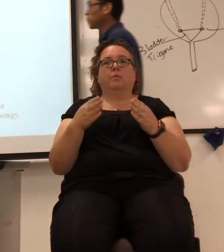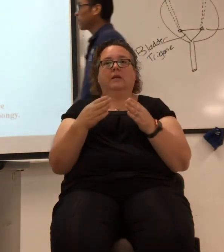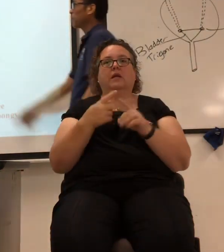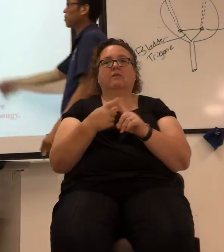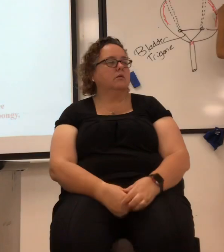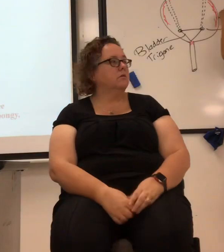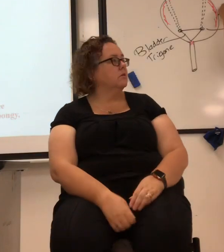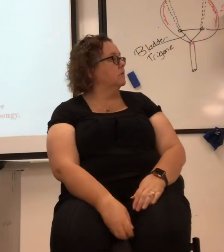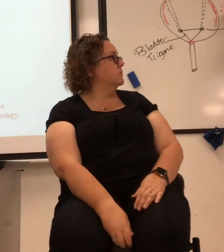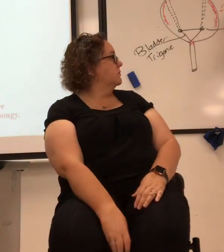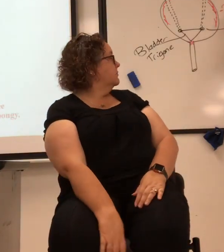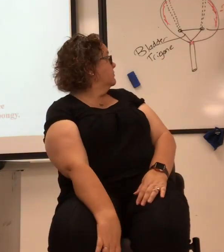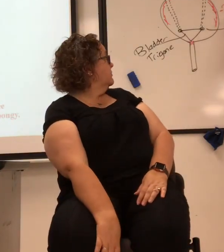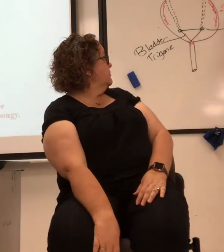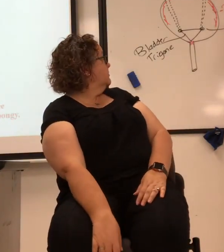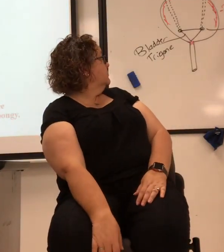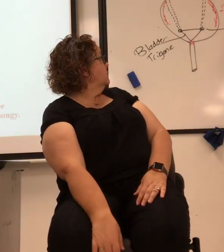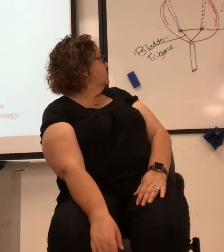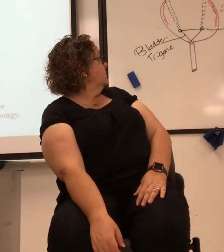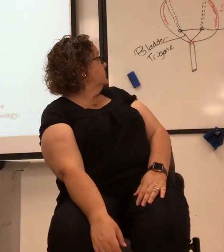urethral sphincter.